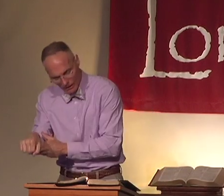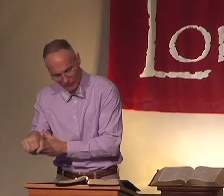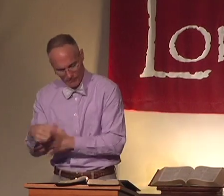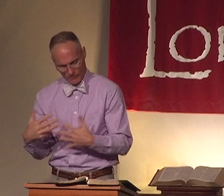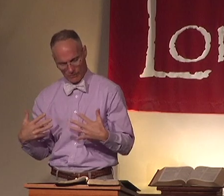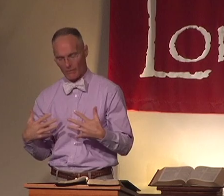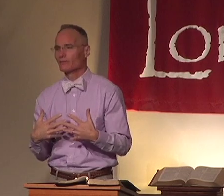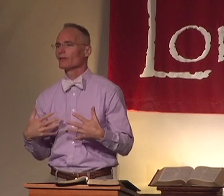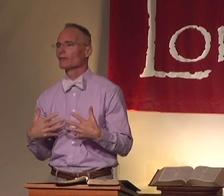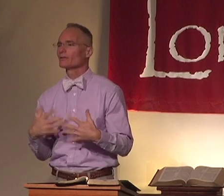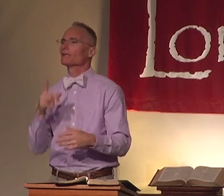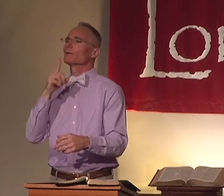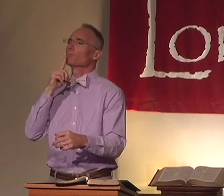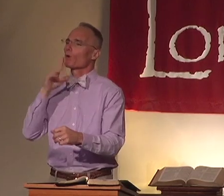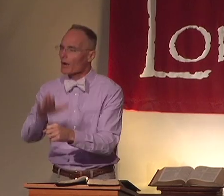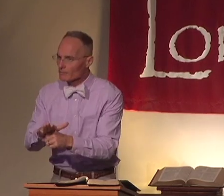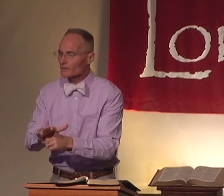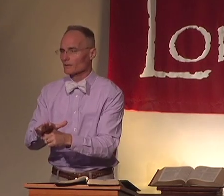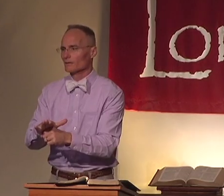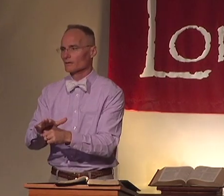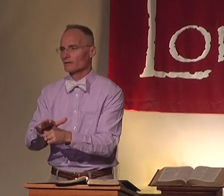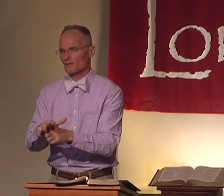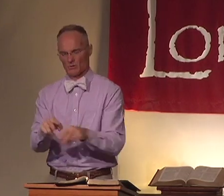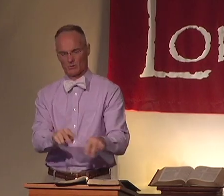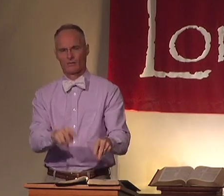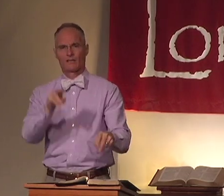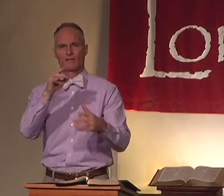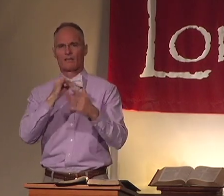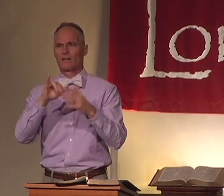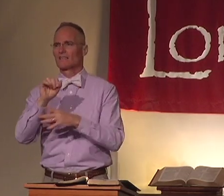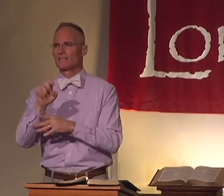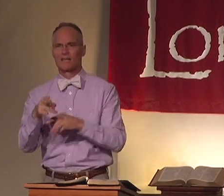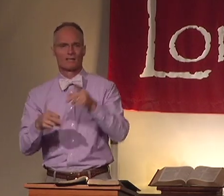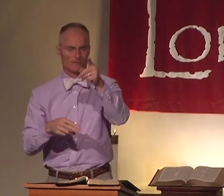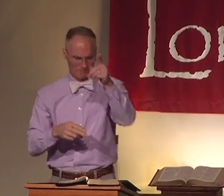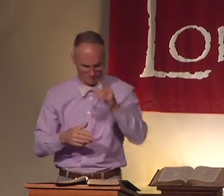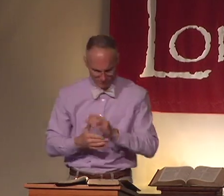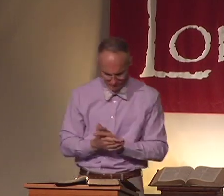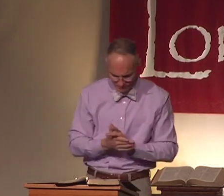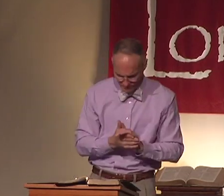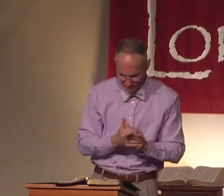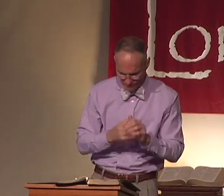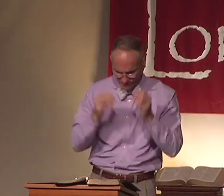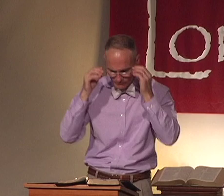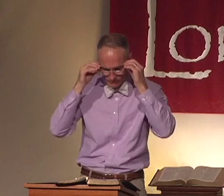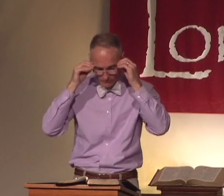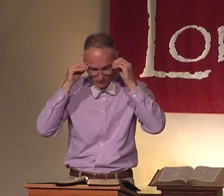He helps us overcome our fears. He promises. Look in this Isaiah.